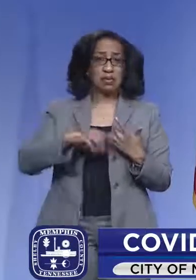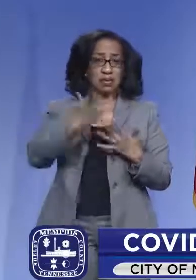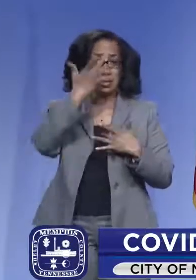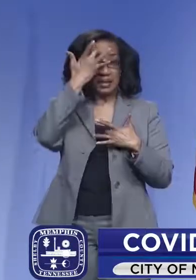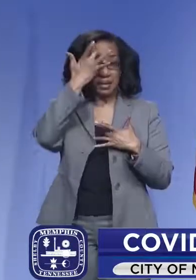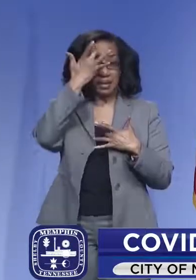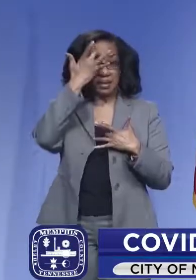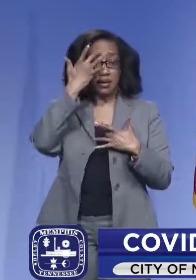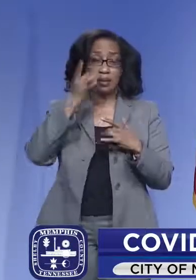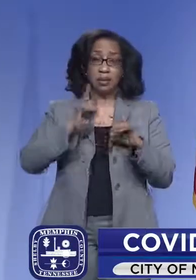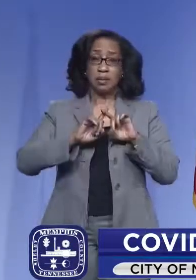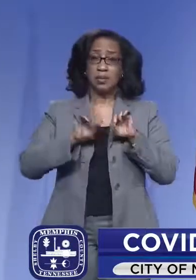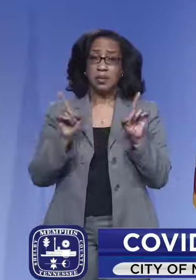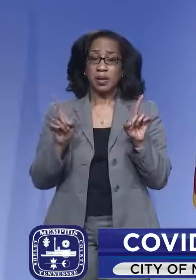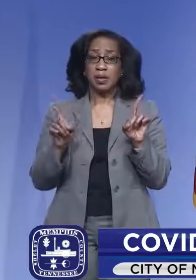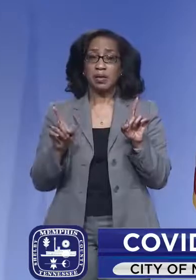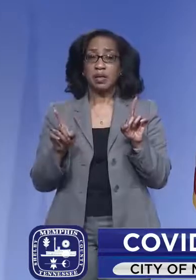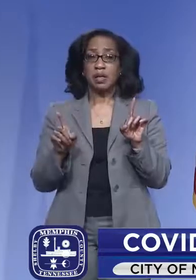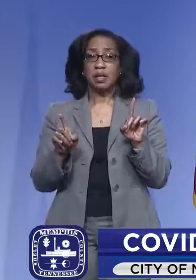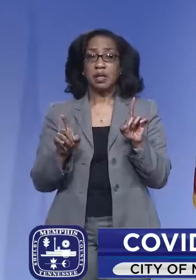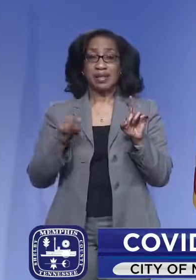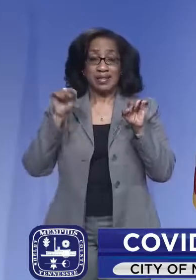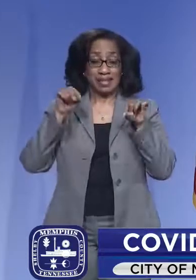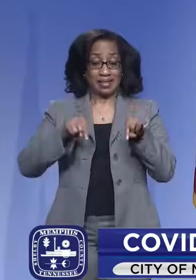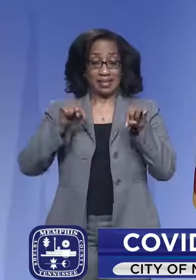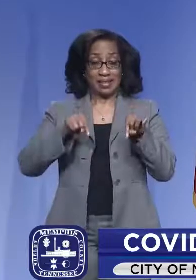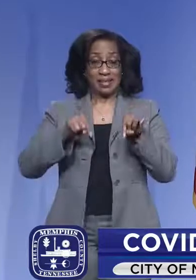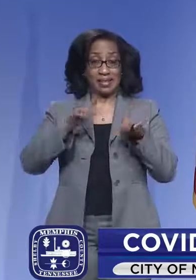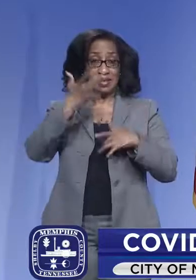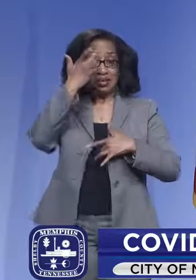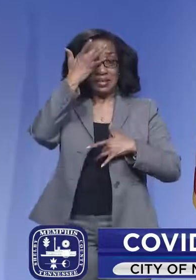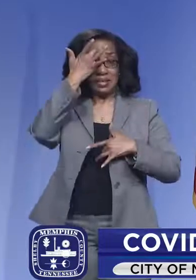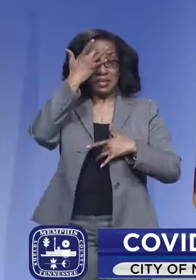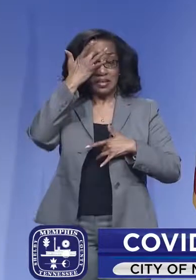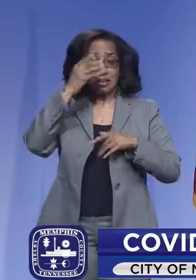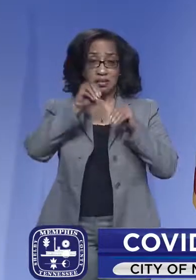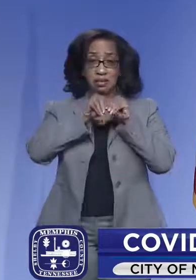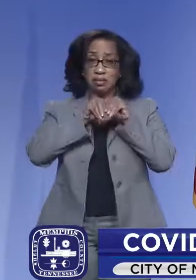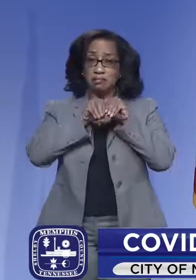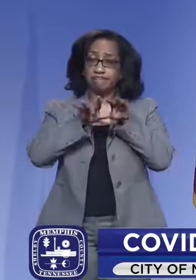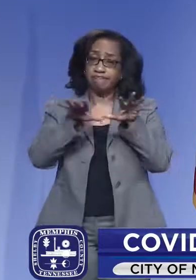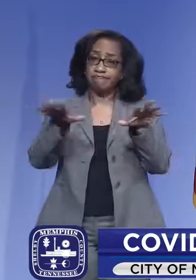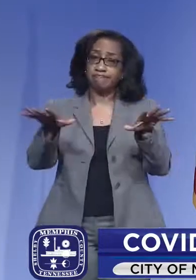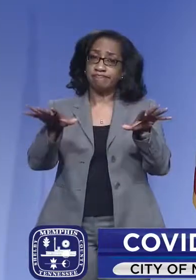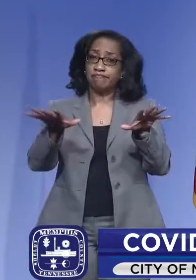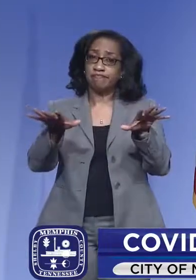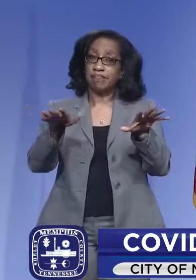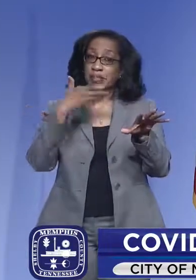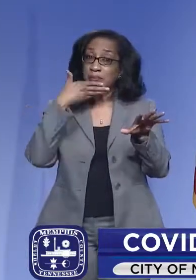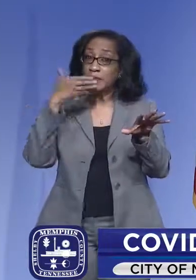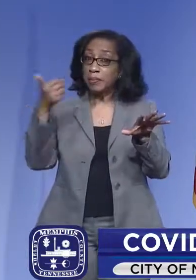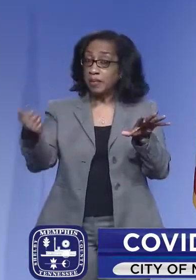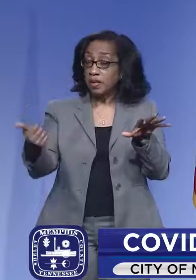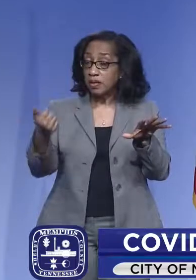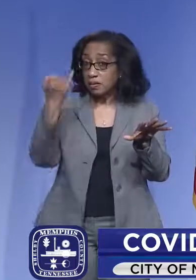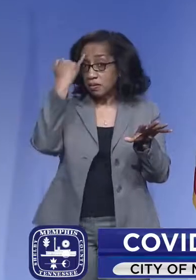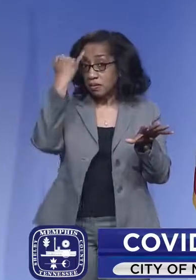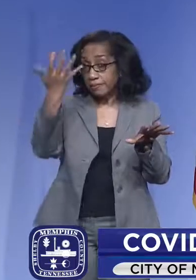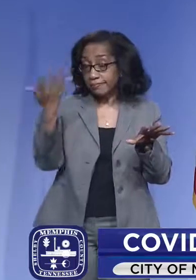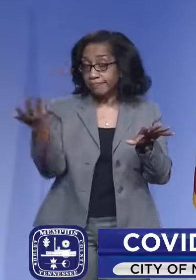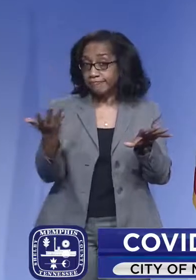But when it comes to finding a way out of this epidemic, the vaccine is what's going to give us our pathway